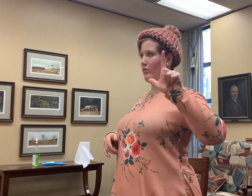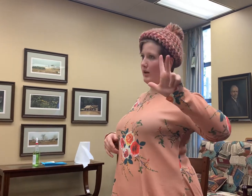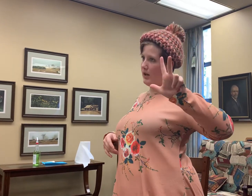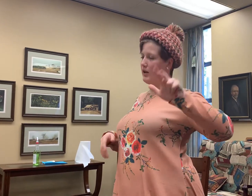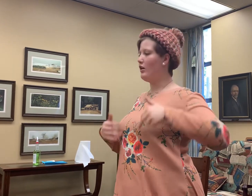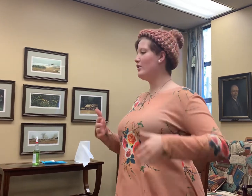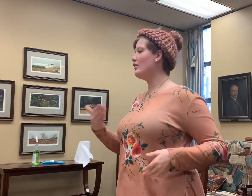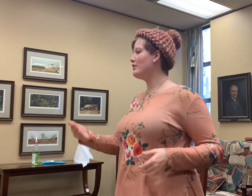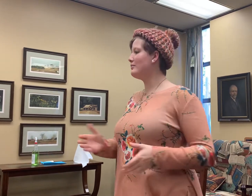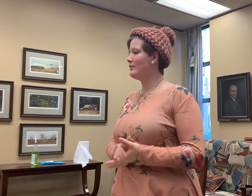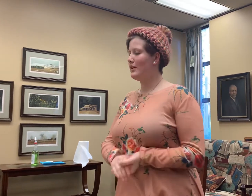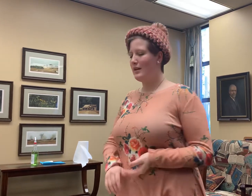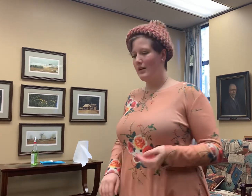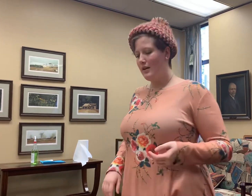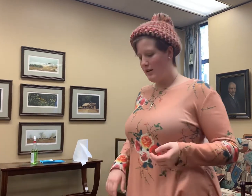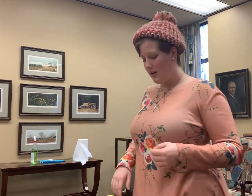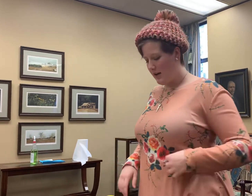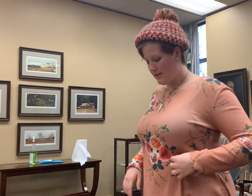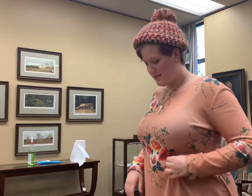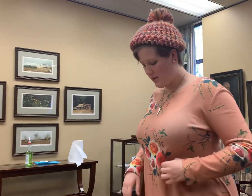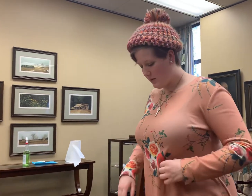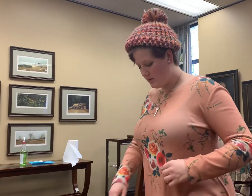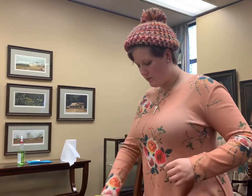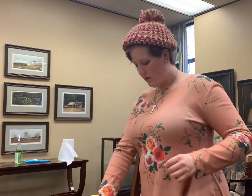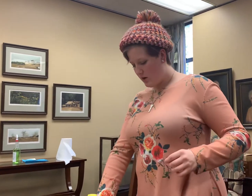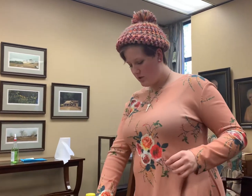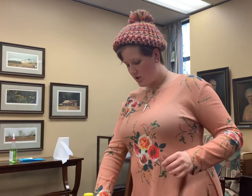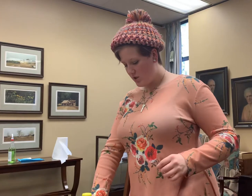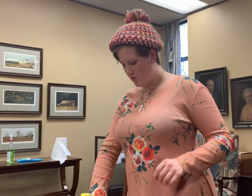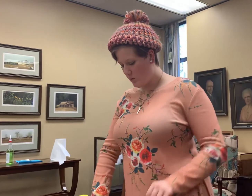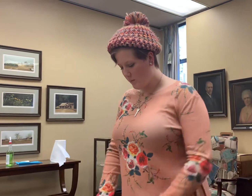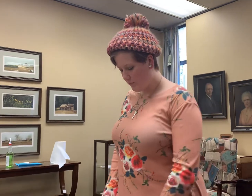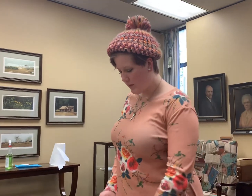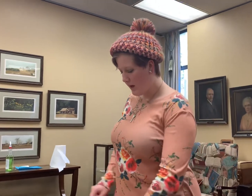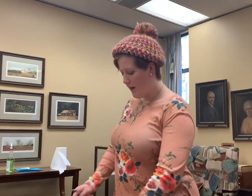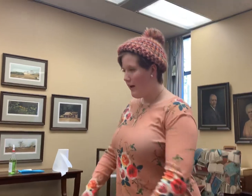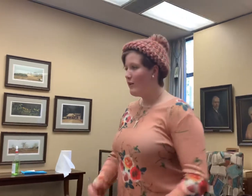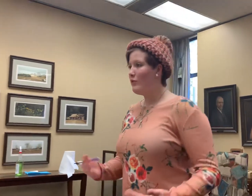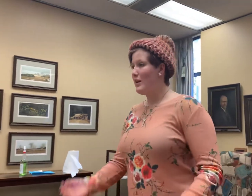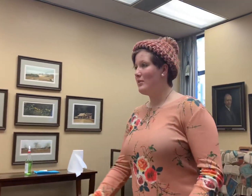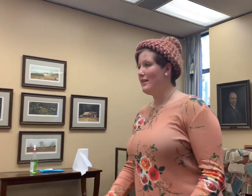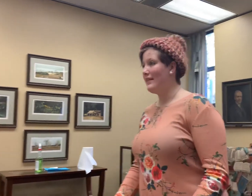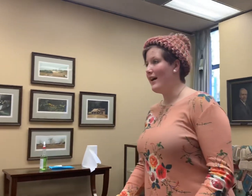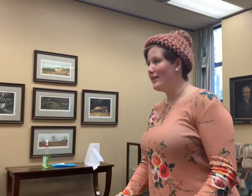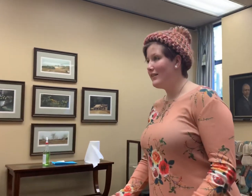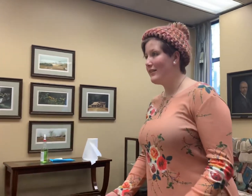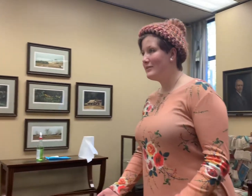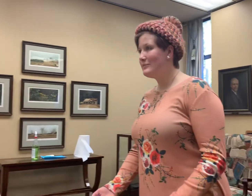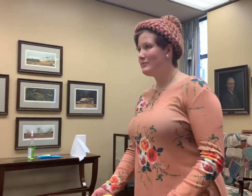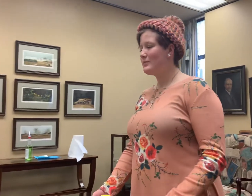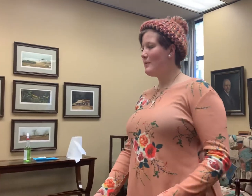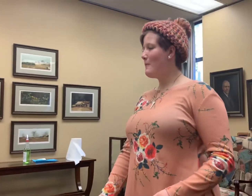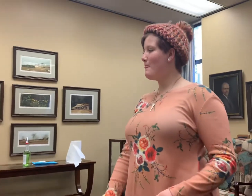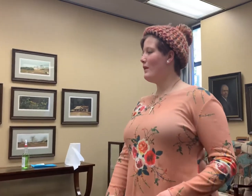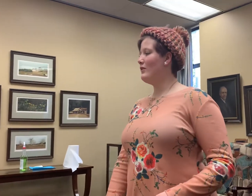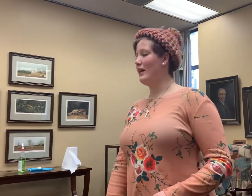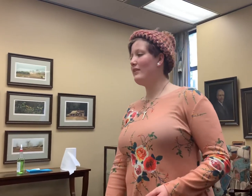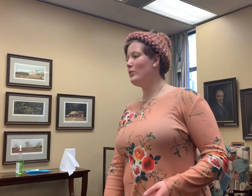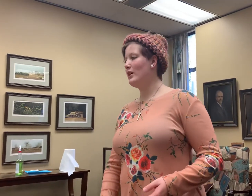and on and on. All right, so let's move on to family signs. So last week we